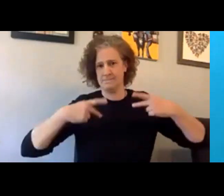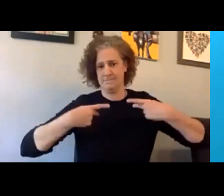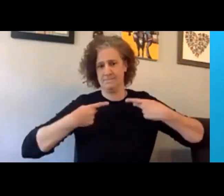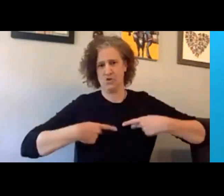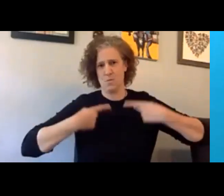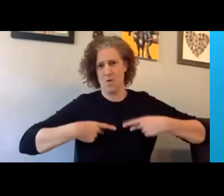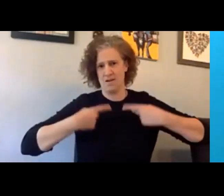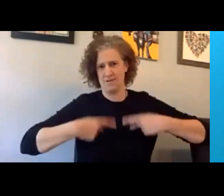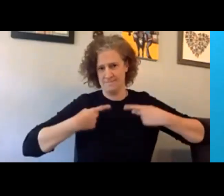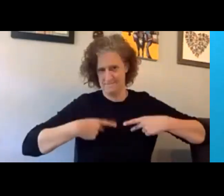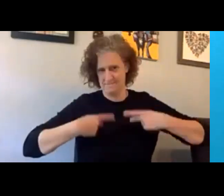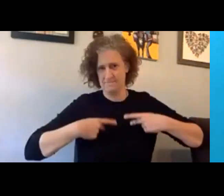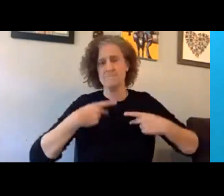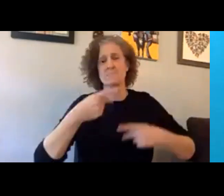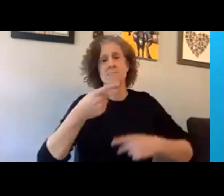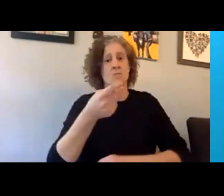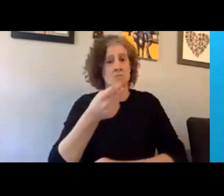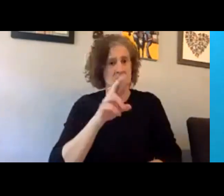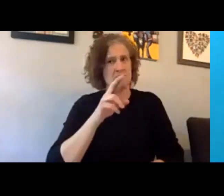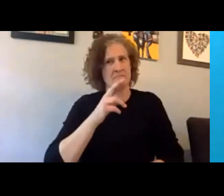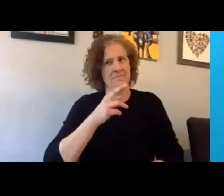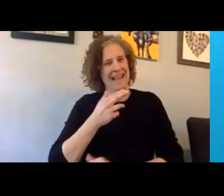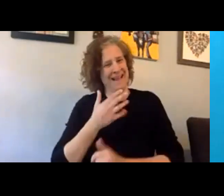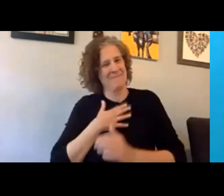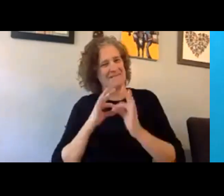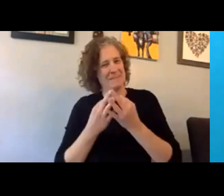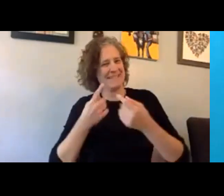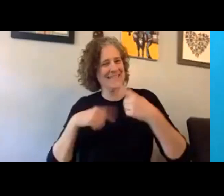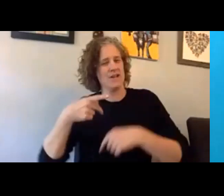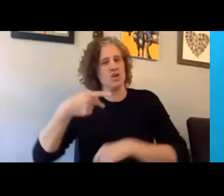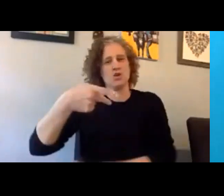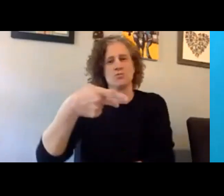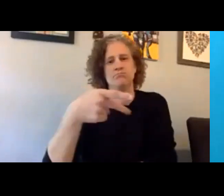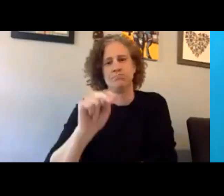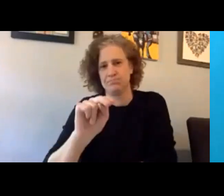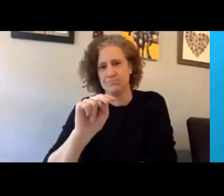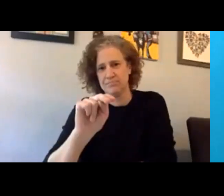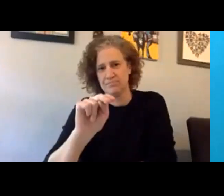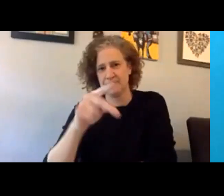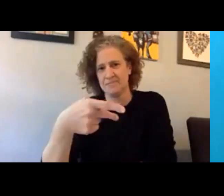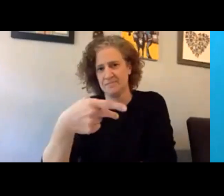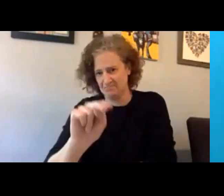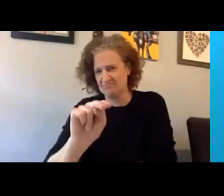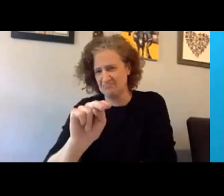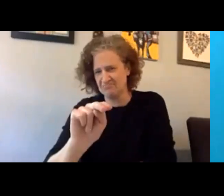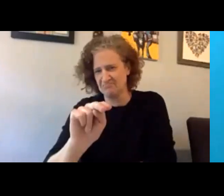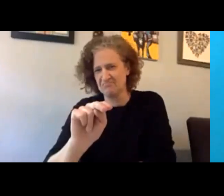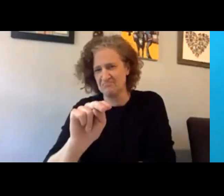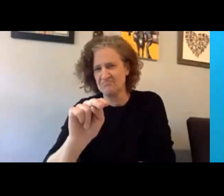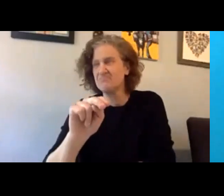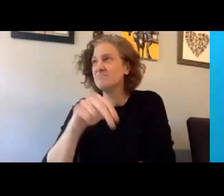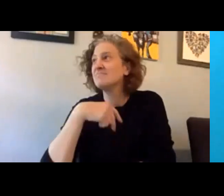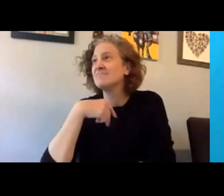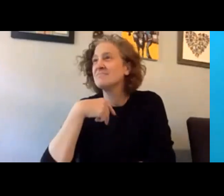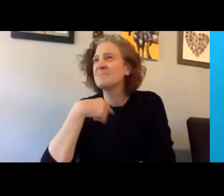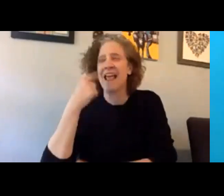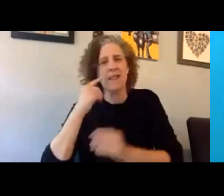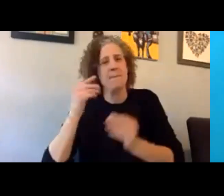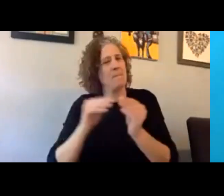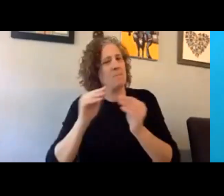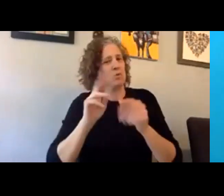are 2 signs. One looks like this, pneumonia. Or in my family, they sign it like this, PN,